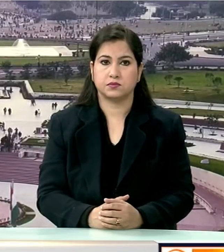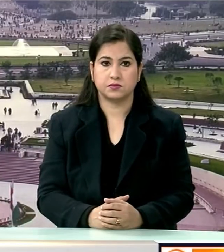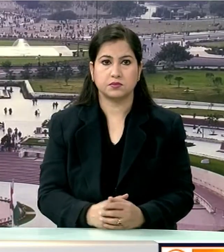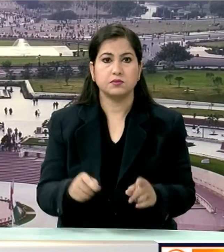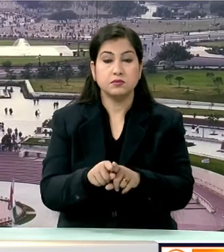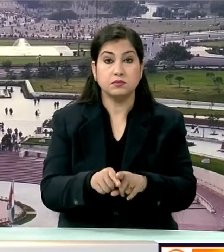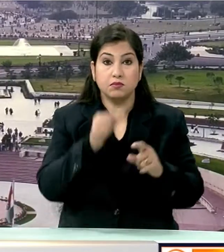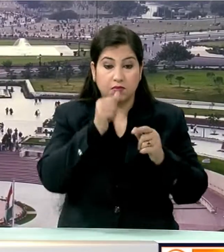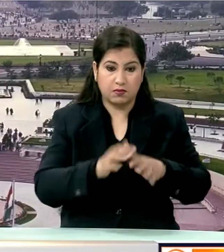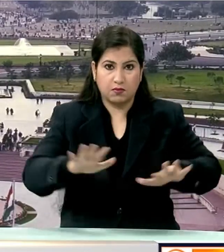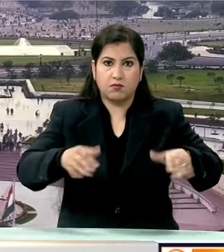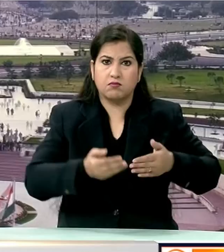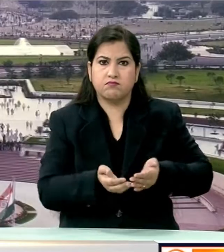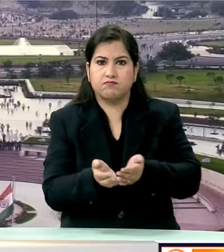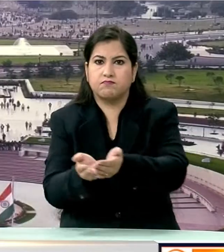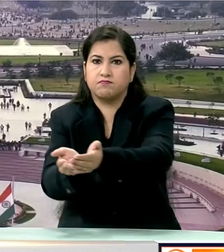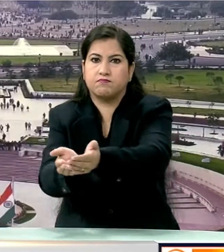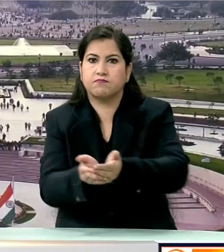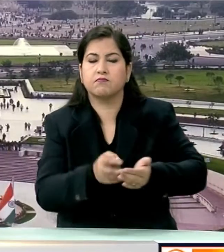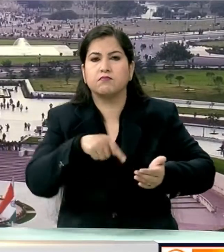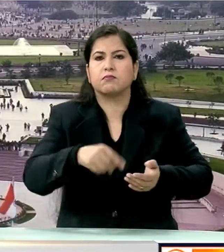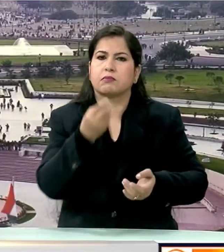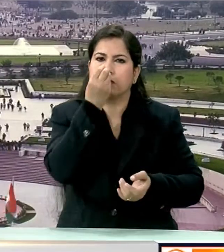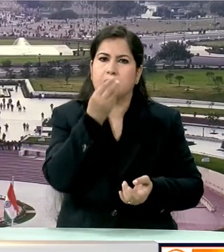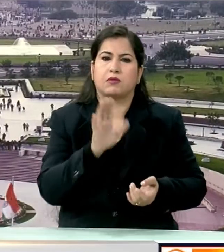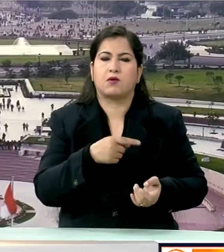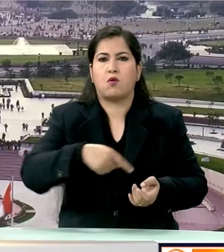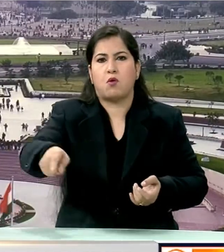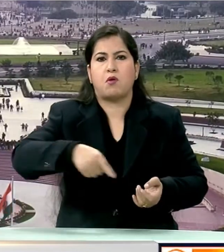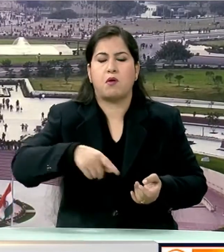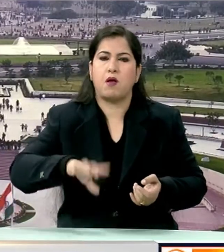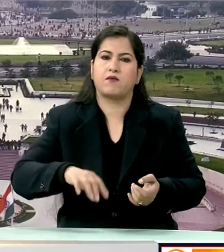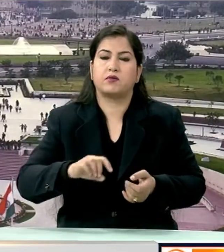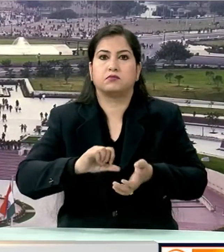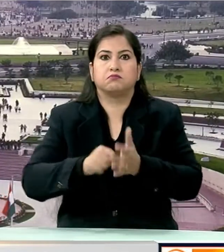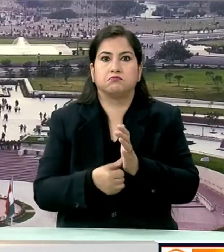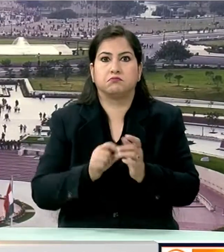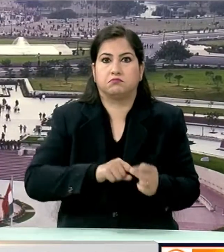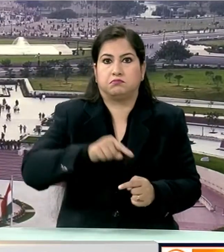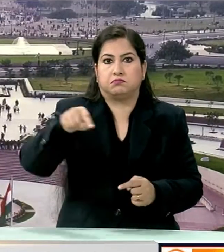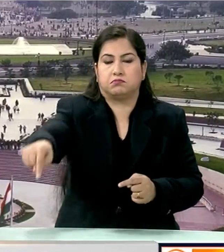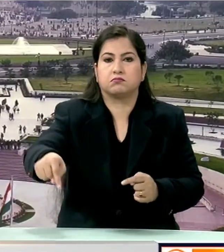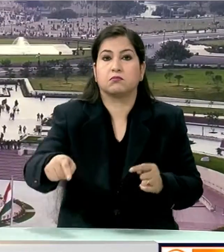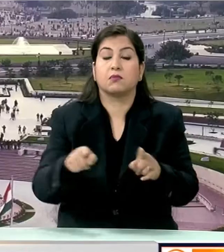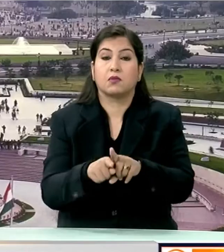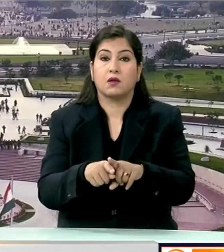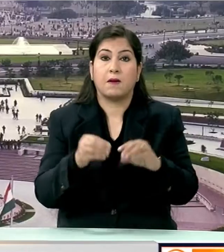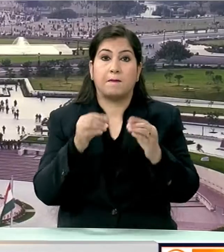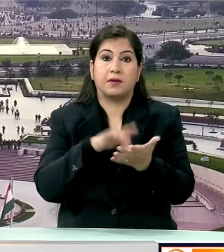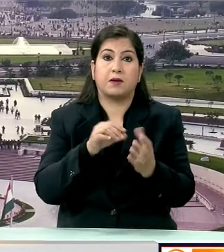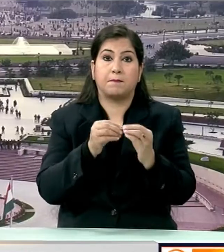River transportation is common in the Amazon, where overland travel is often impossible. The Brazilian Navy